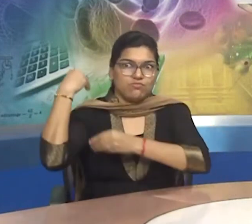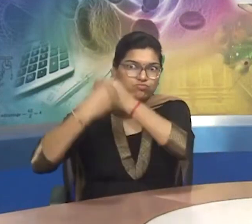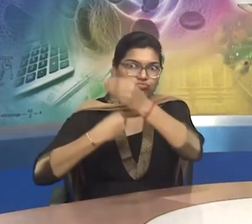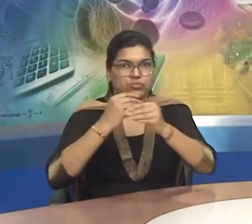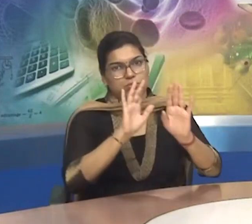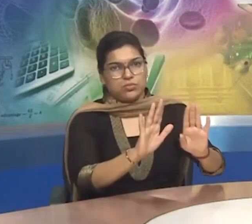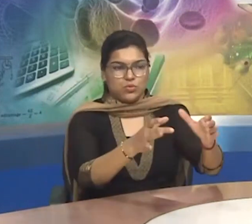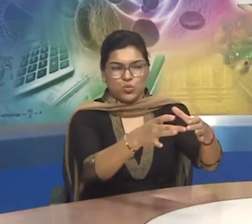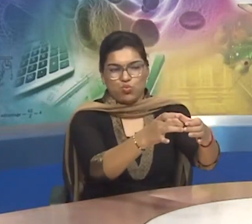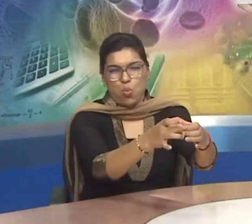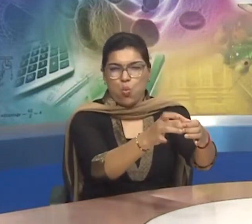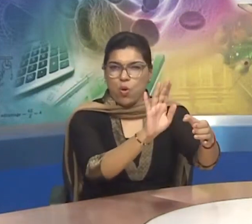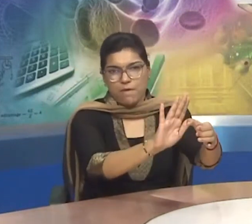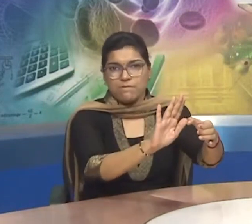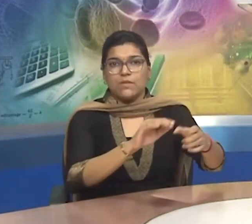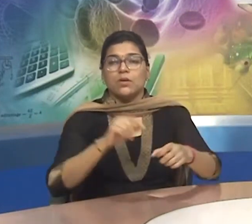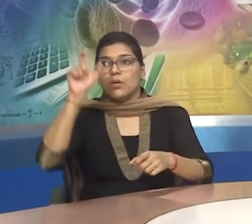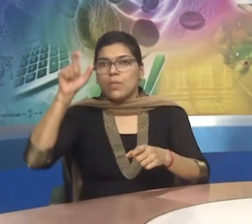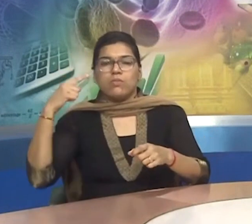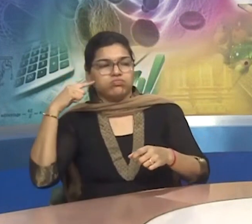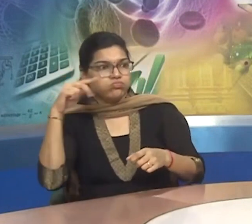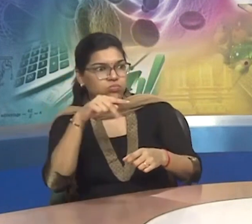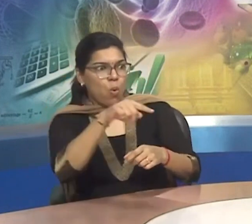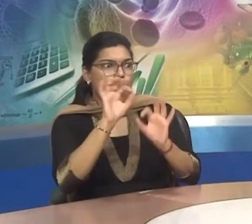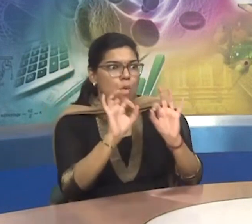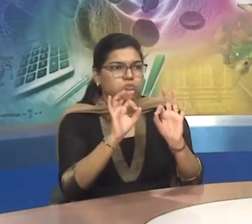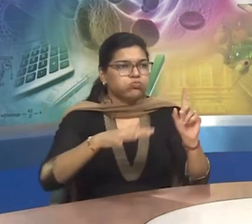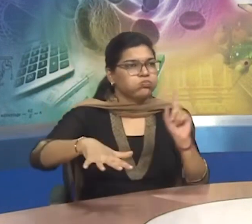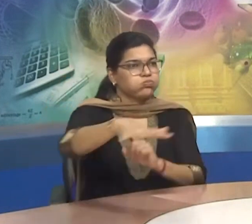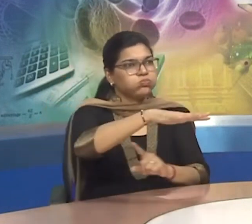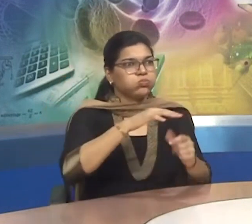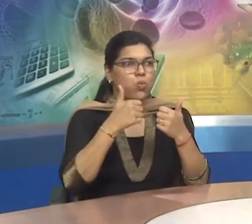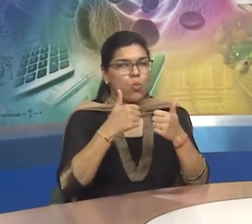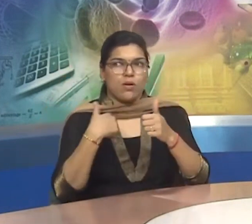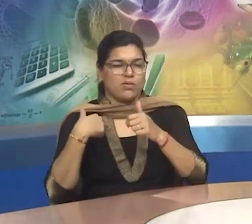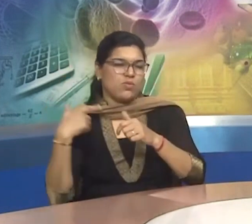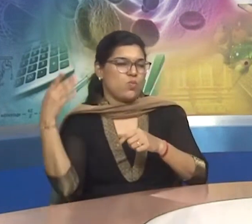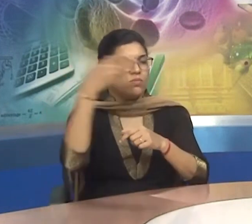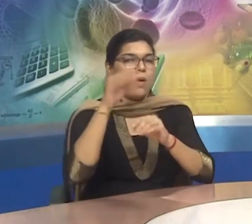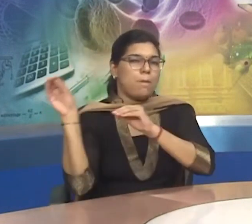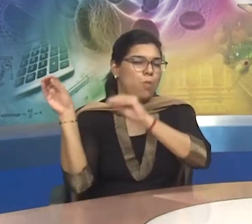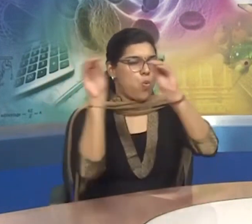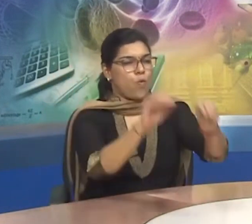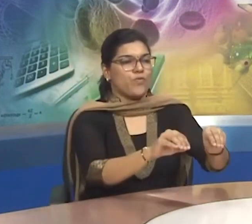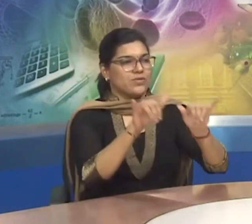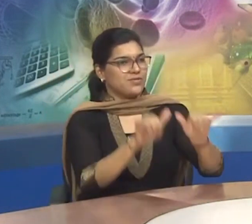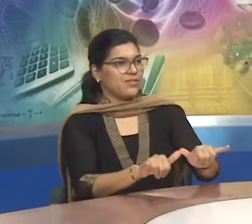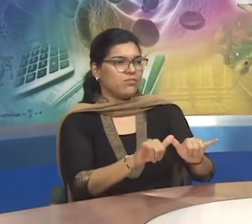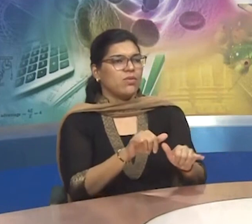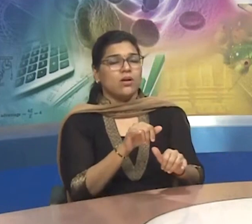But it is subject to reasonable restrictions by the state because of interest of the general public,